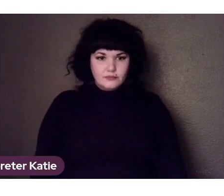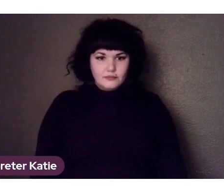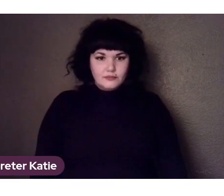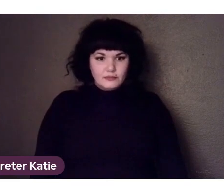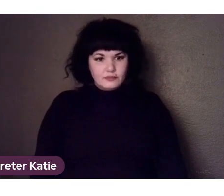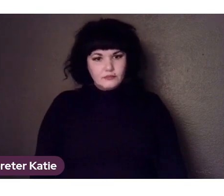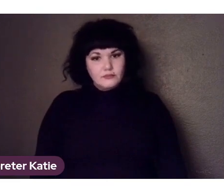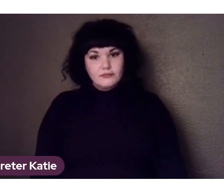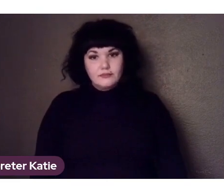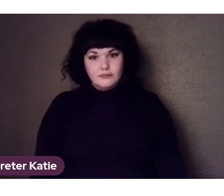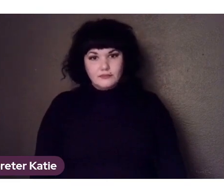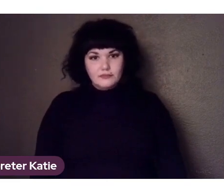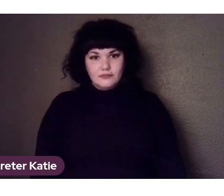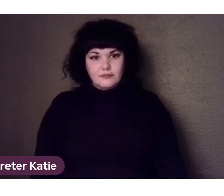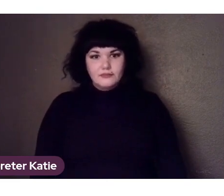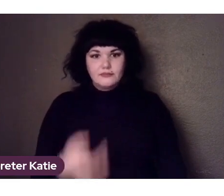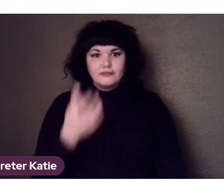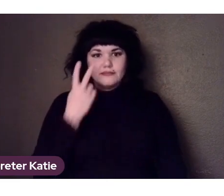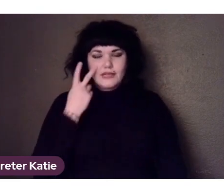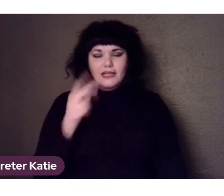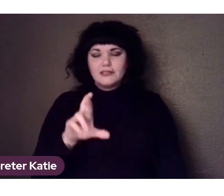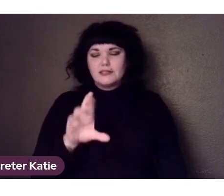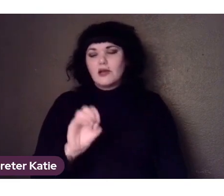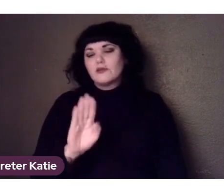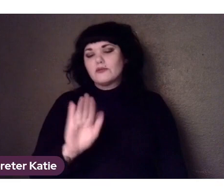I already saw Robin likes my mug.